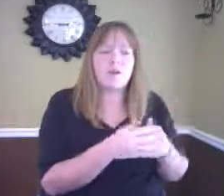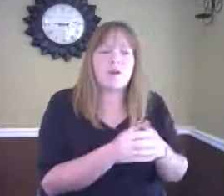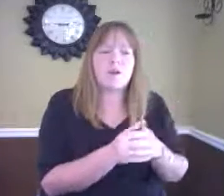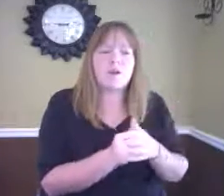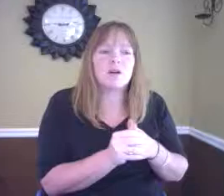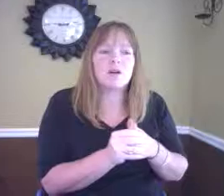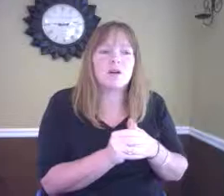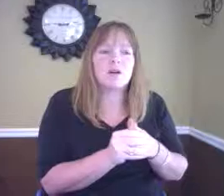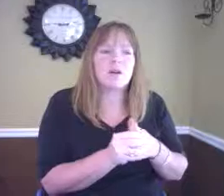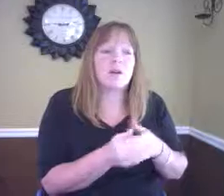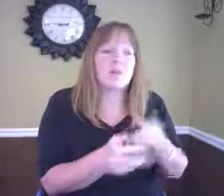that name.